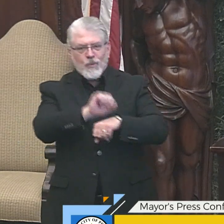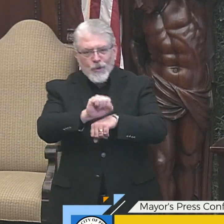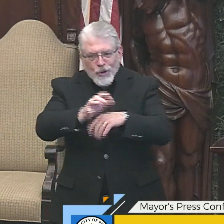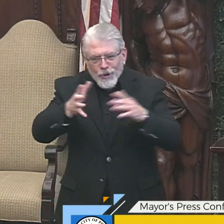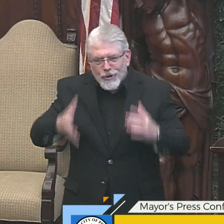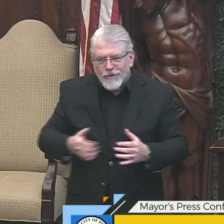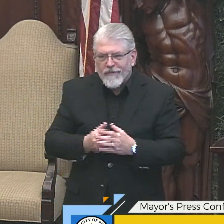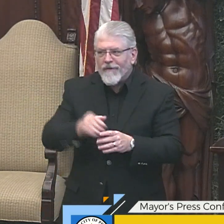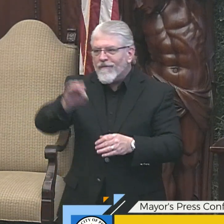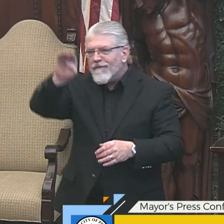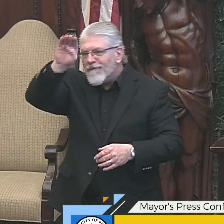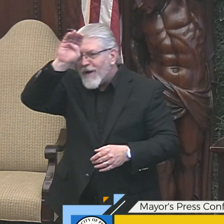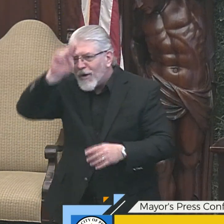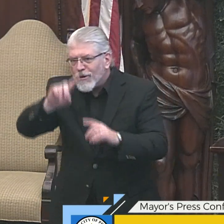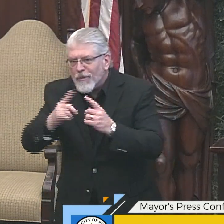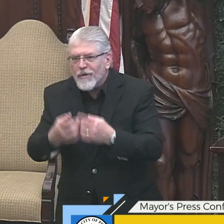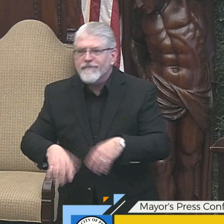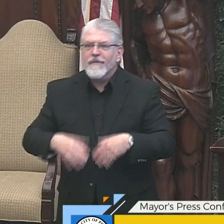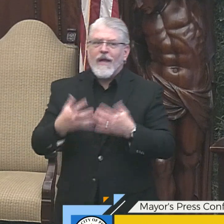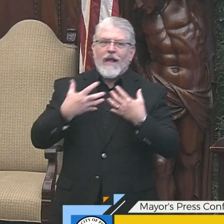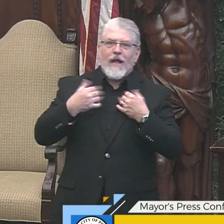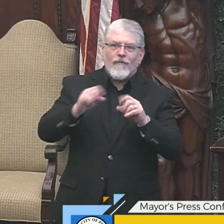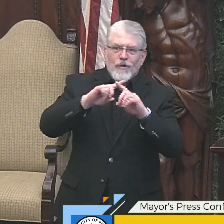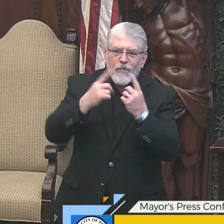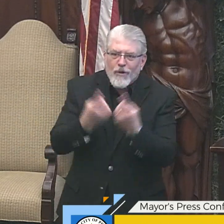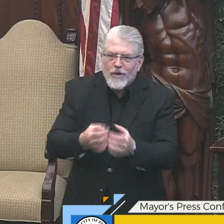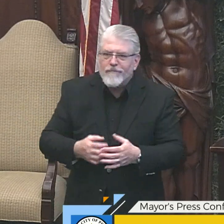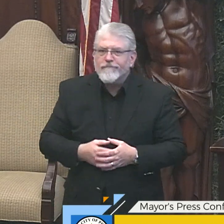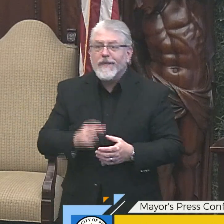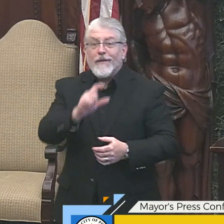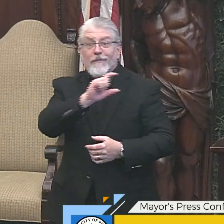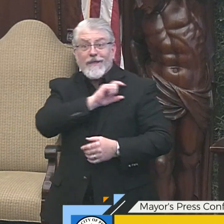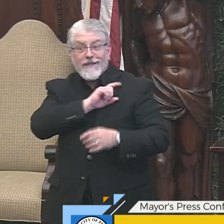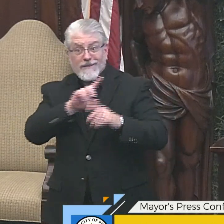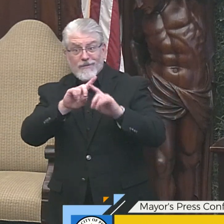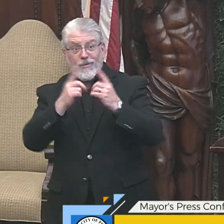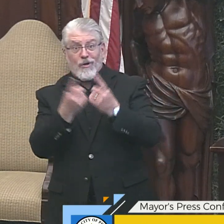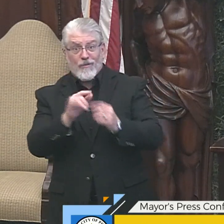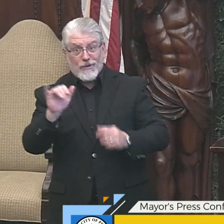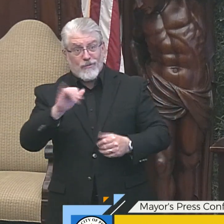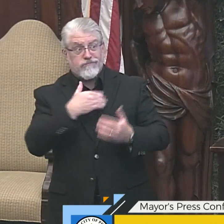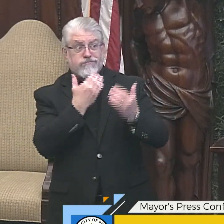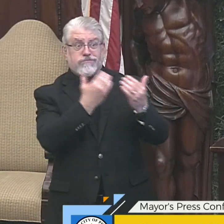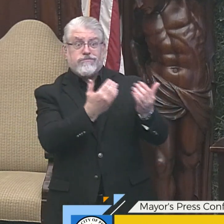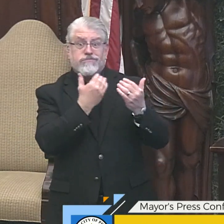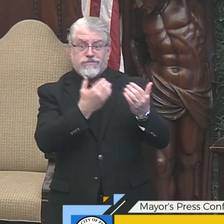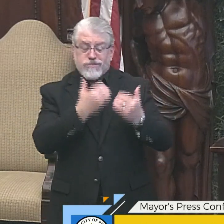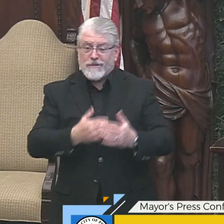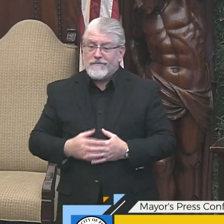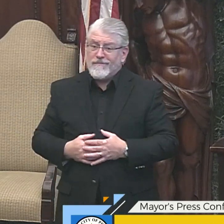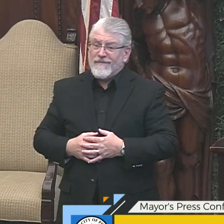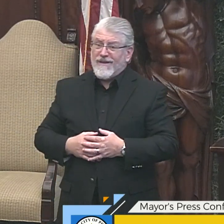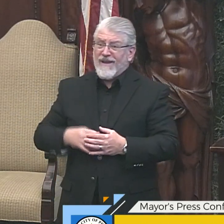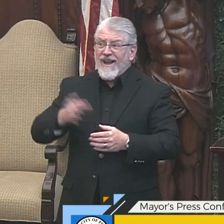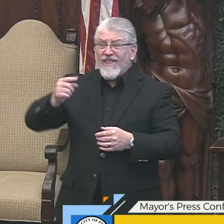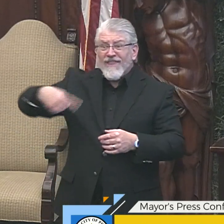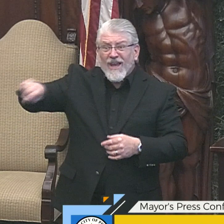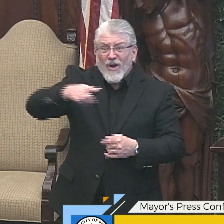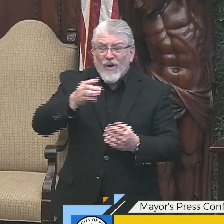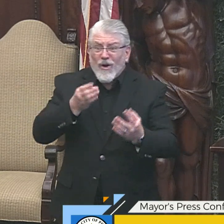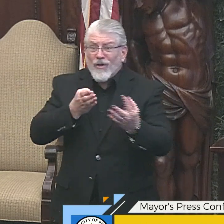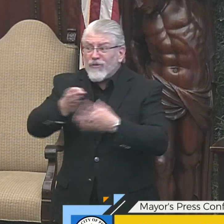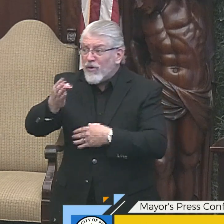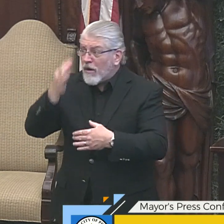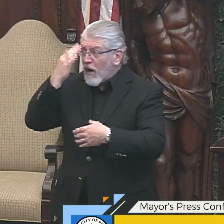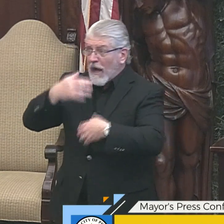officers, and others. And of course, this includes members of the Philadelphia Police Department who are not only coping with a health crisis in a job